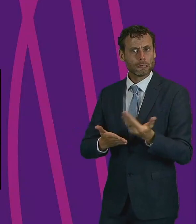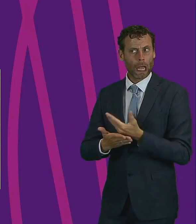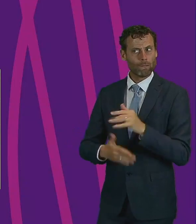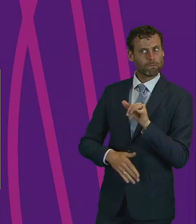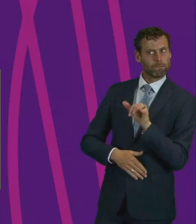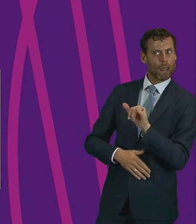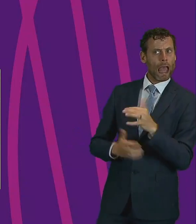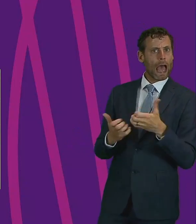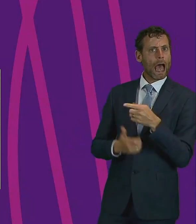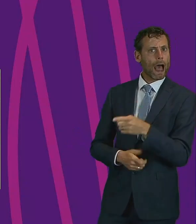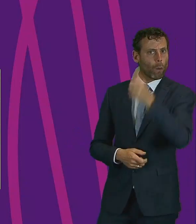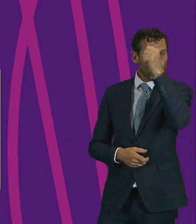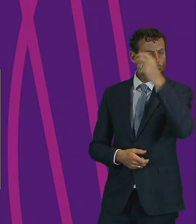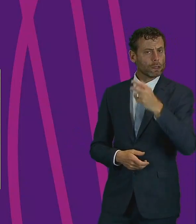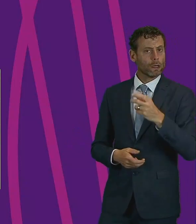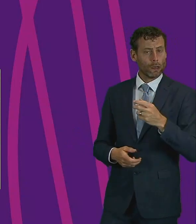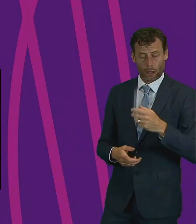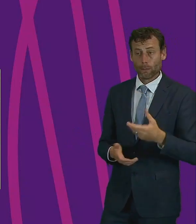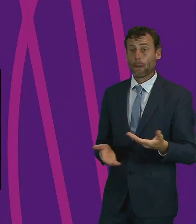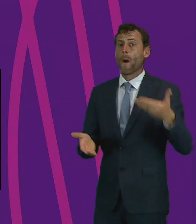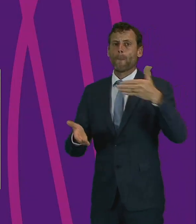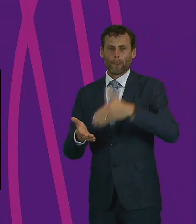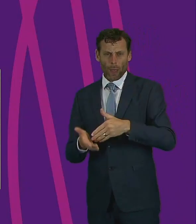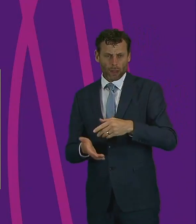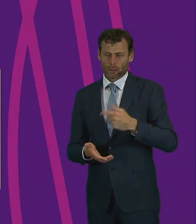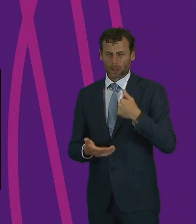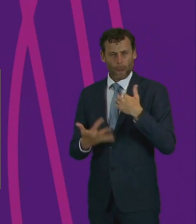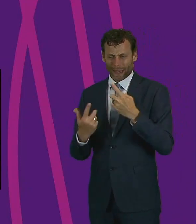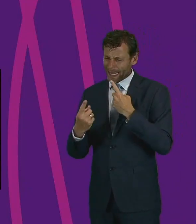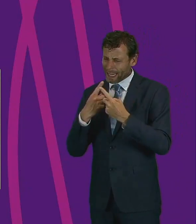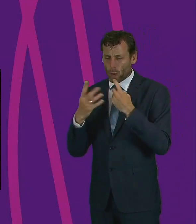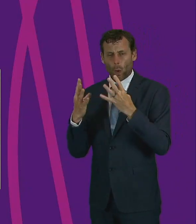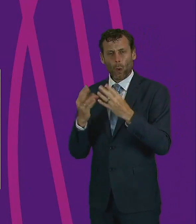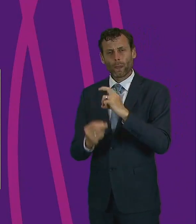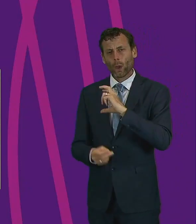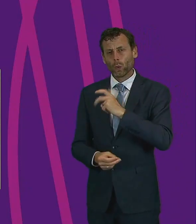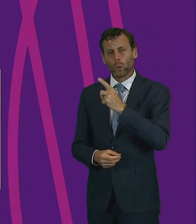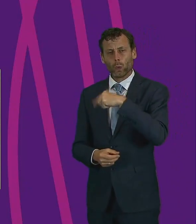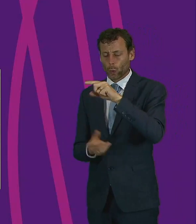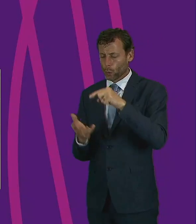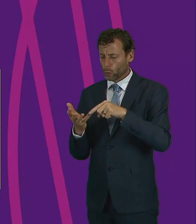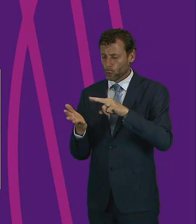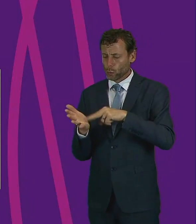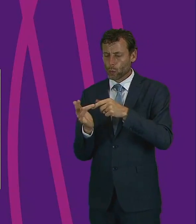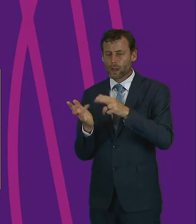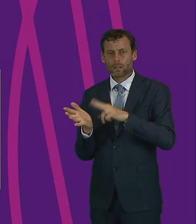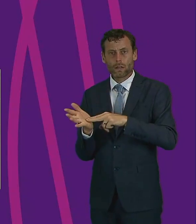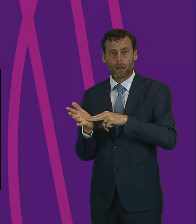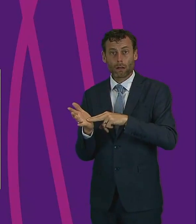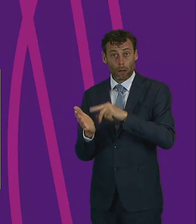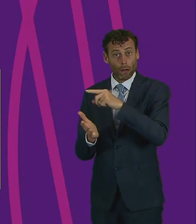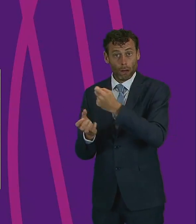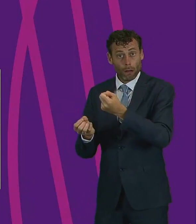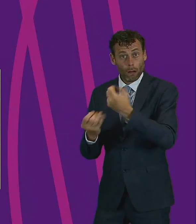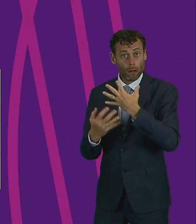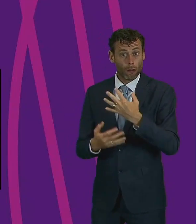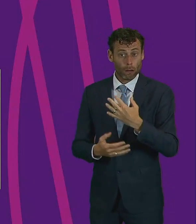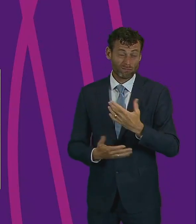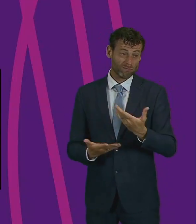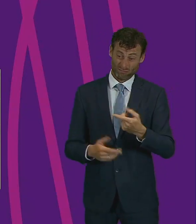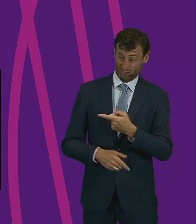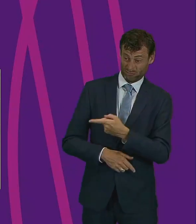Unison. Staff are tired, both emotionally and physically. We must not overwhelm them. That is the recover point. That